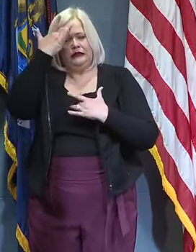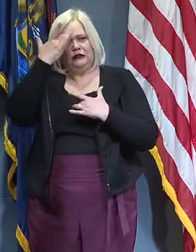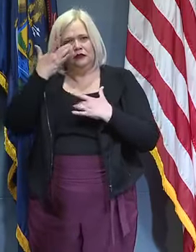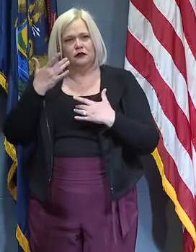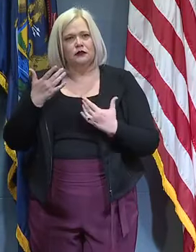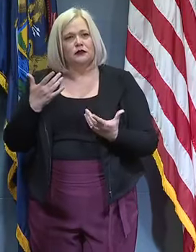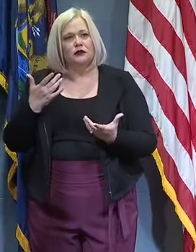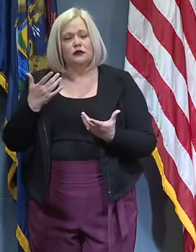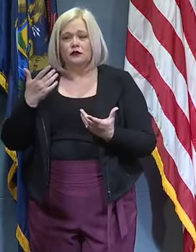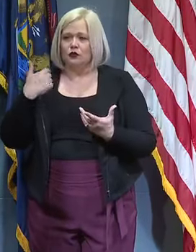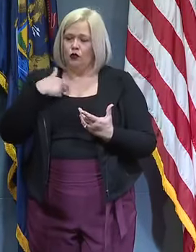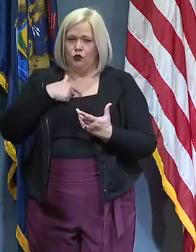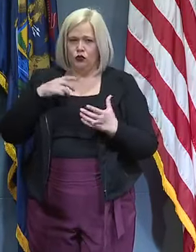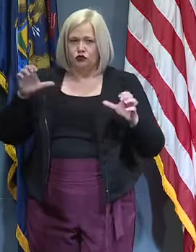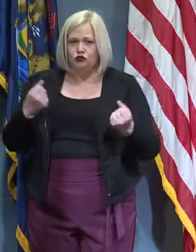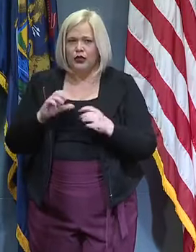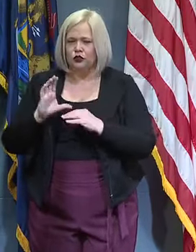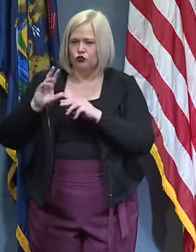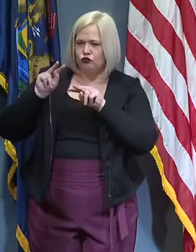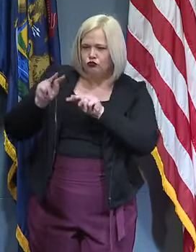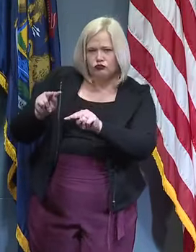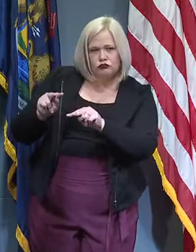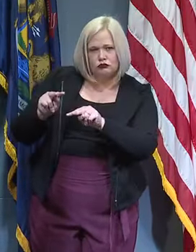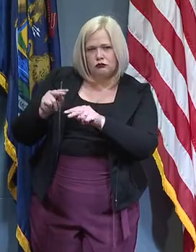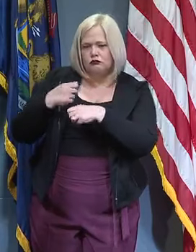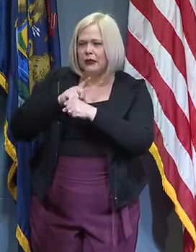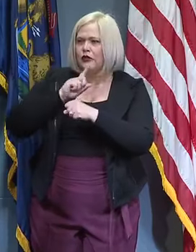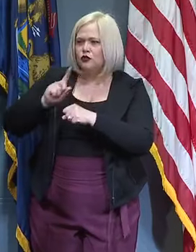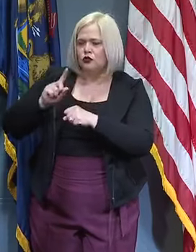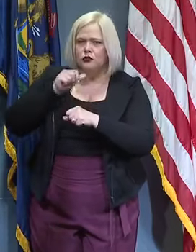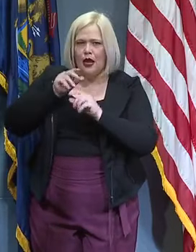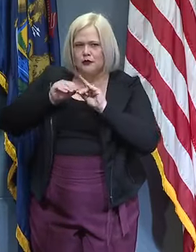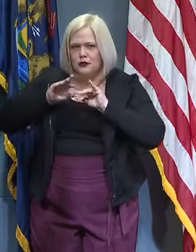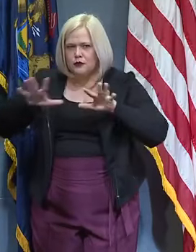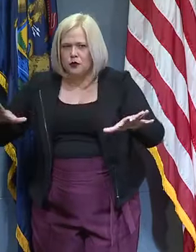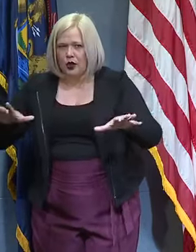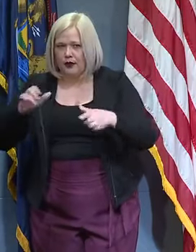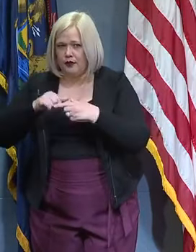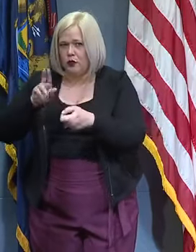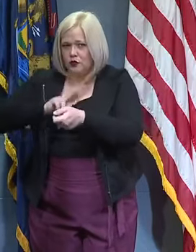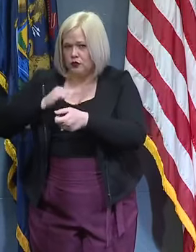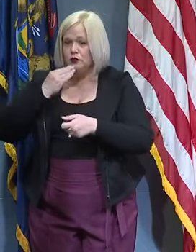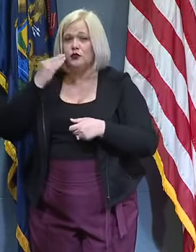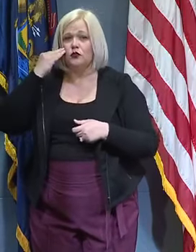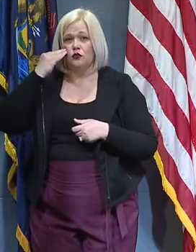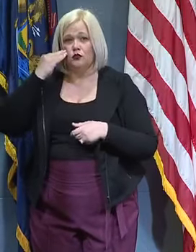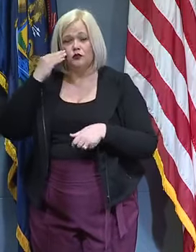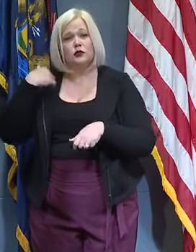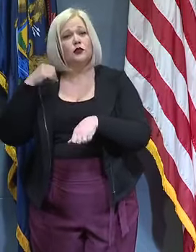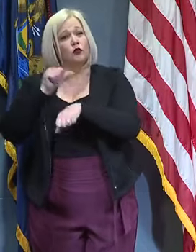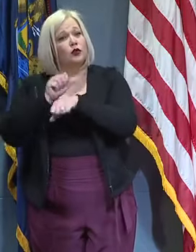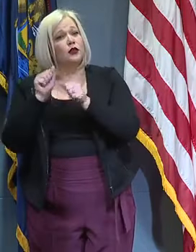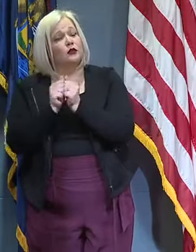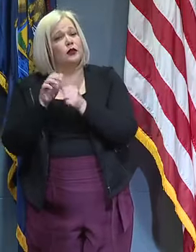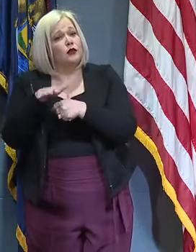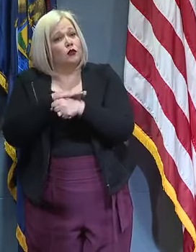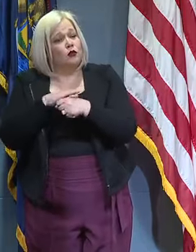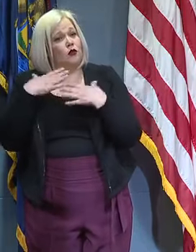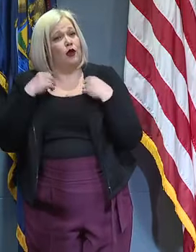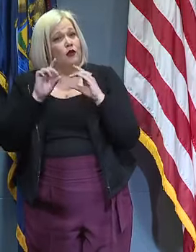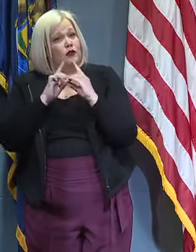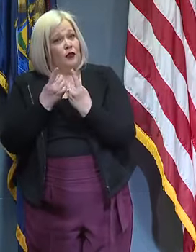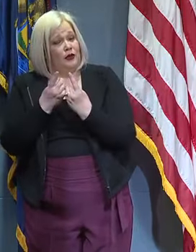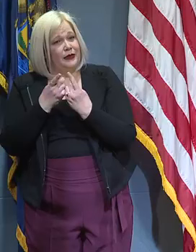We have a proactive strategy to monitor and deal with COVID-19 in these places. We're working closely with our local health departments and have